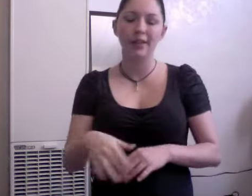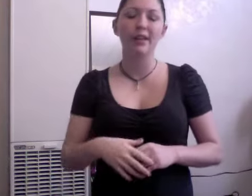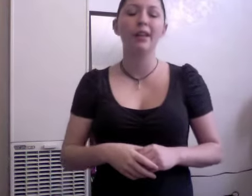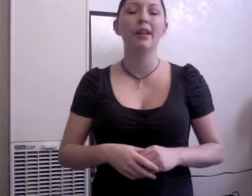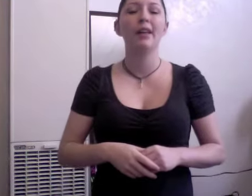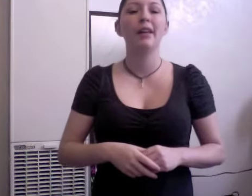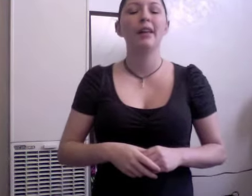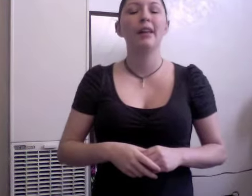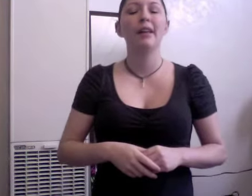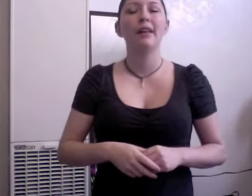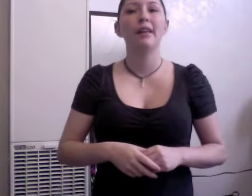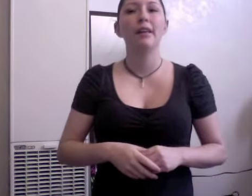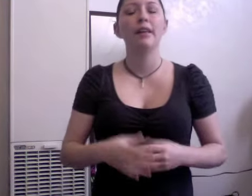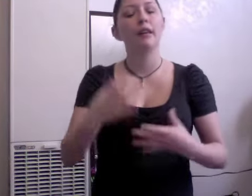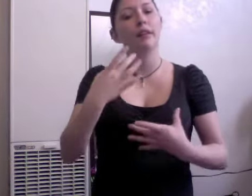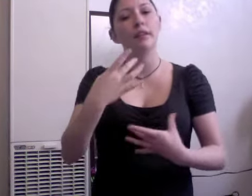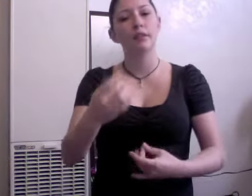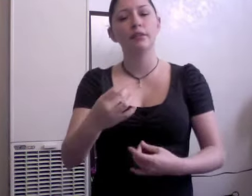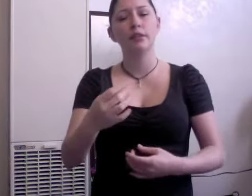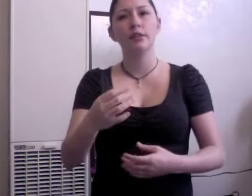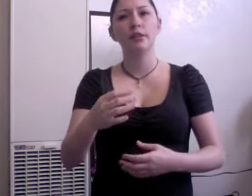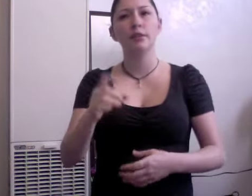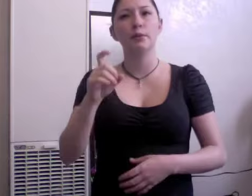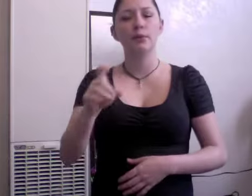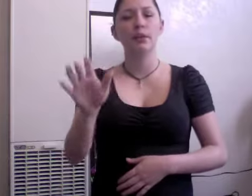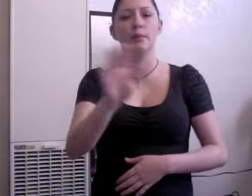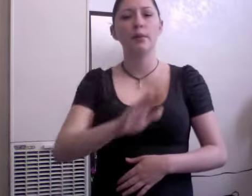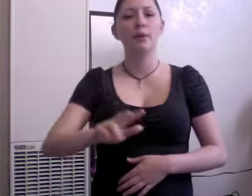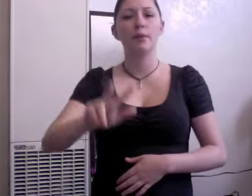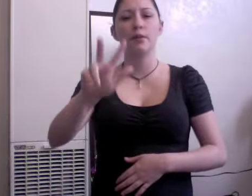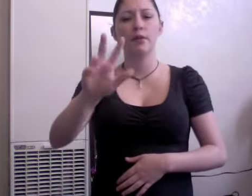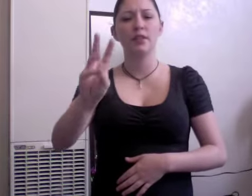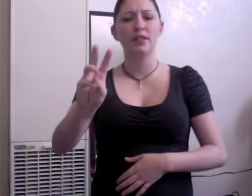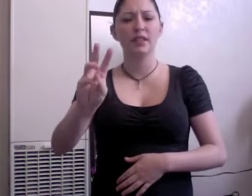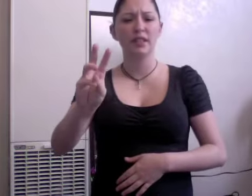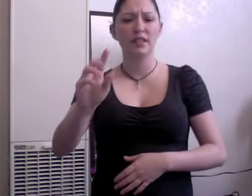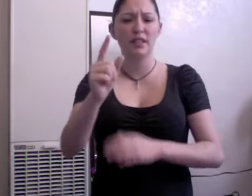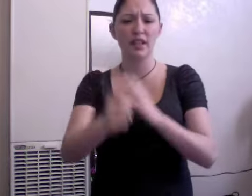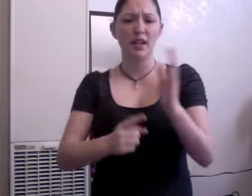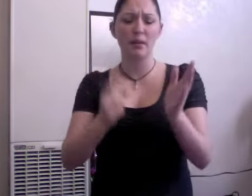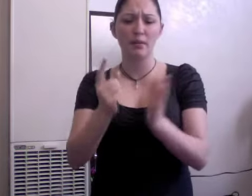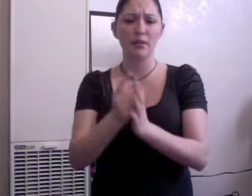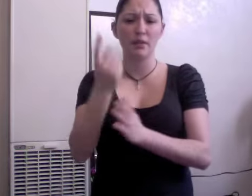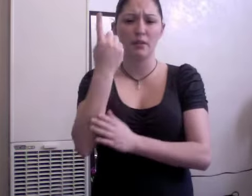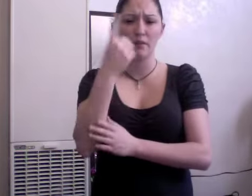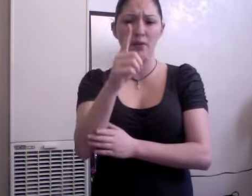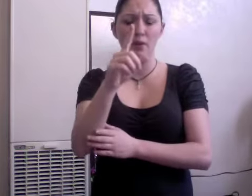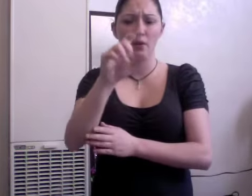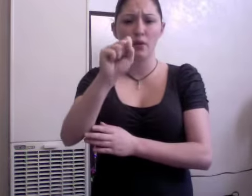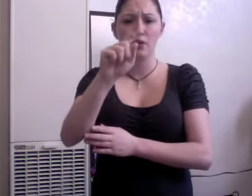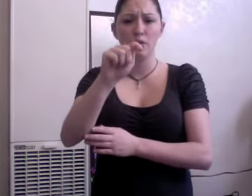And it's kind of interesting. It takes about 36 hours for stool to get completely through your colon, so completely through this large intestine